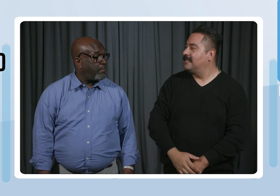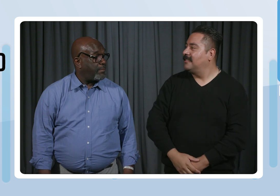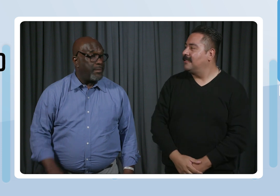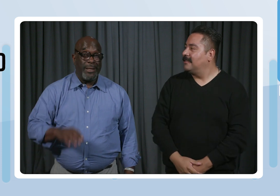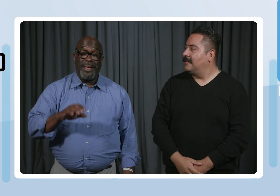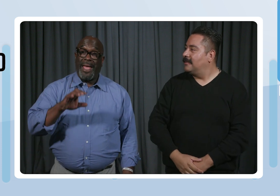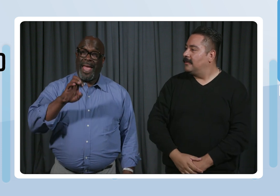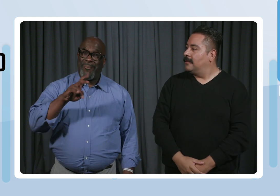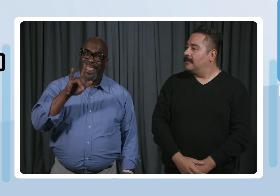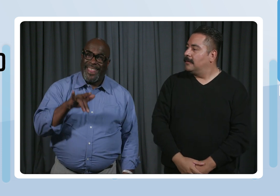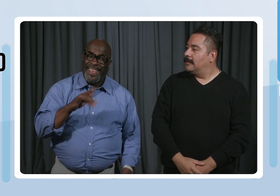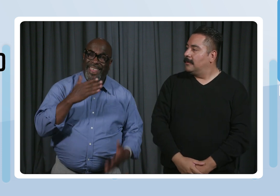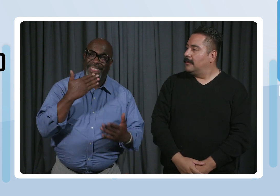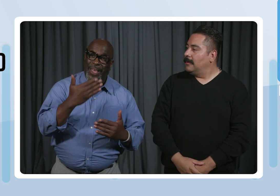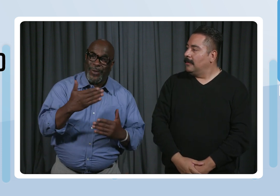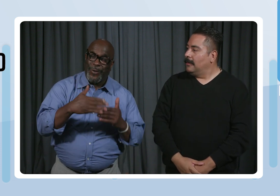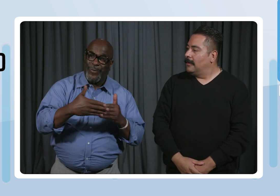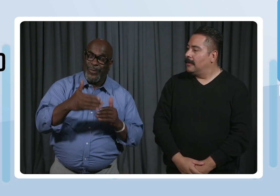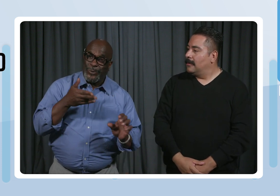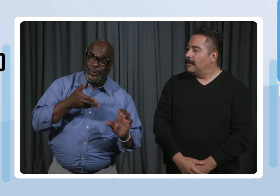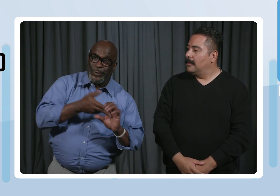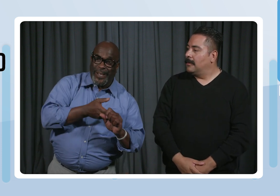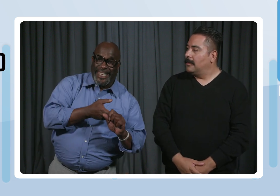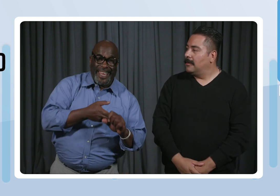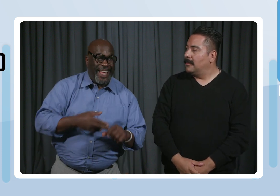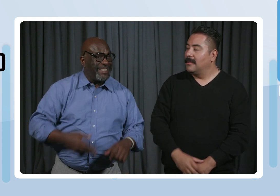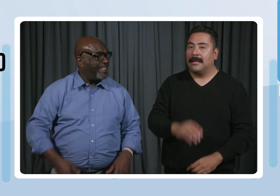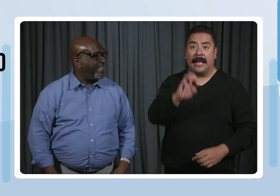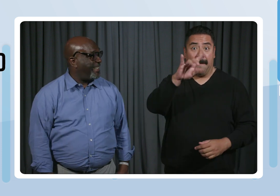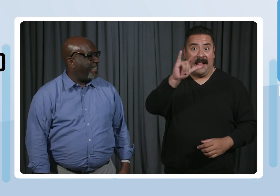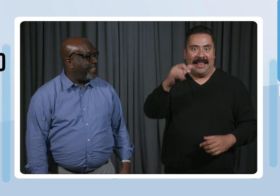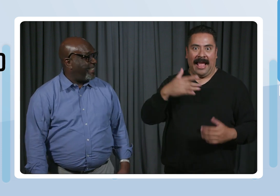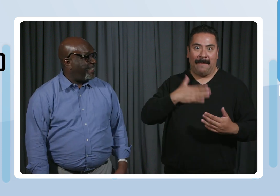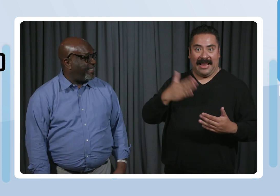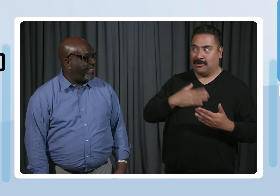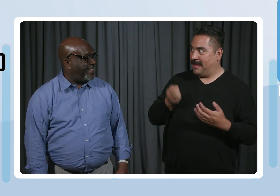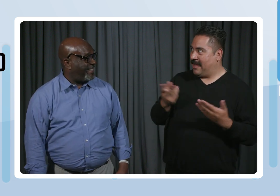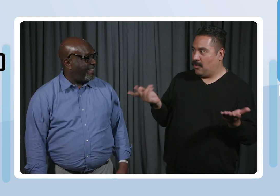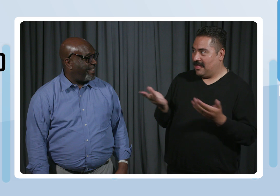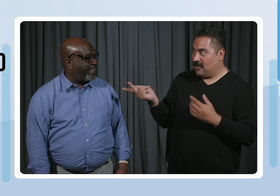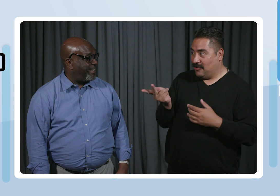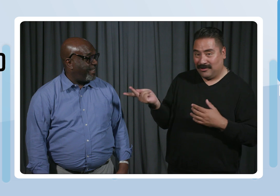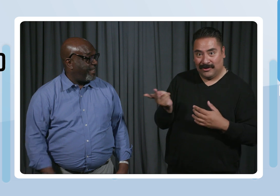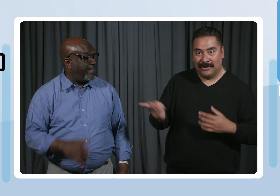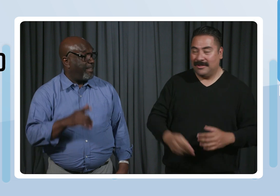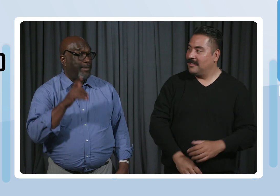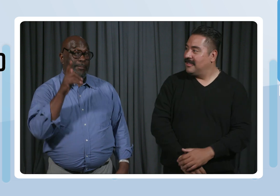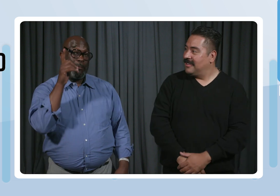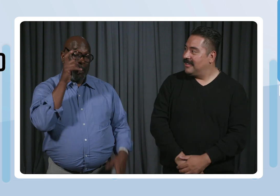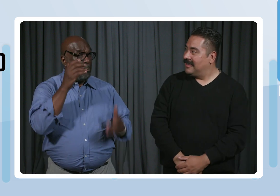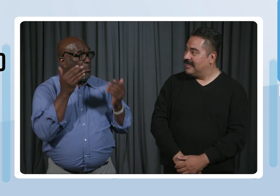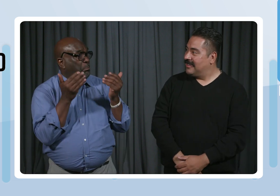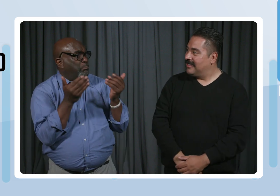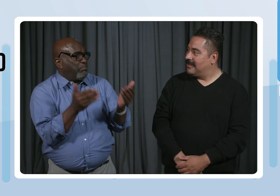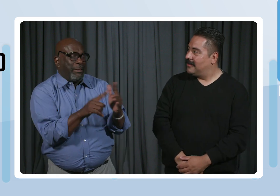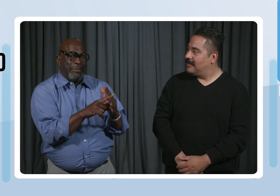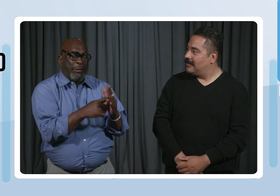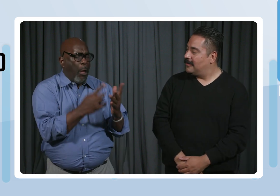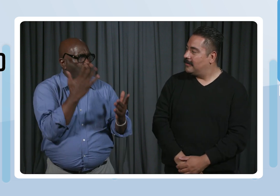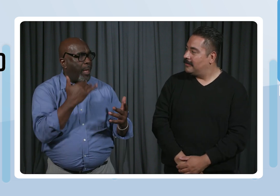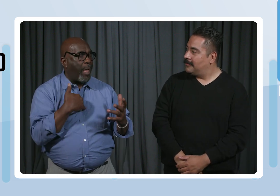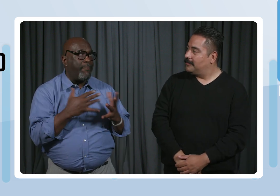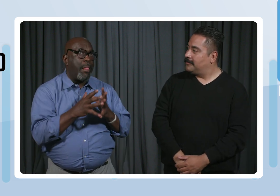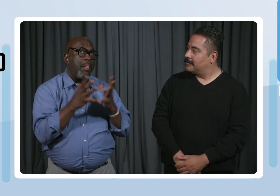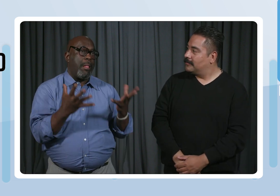for joining us. I am so glad to be with you guys. So we're going to get right into it because we have a lot to talk to you